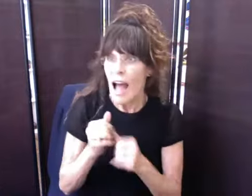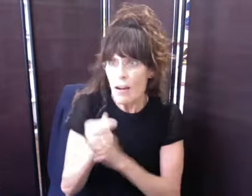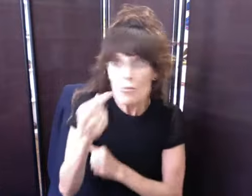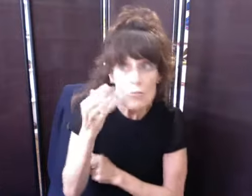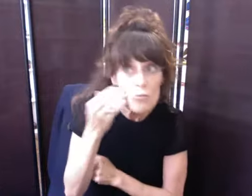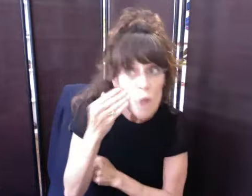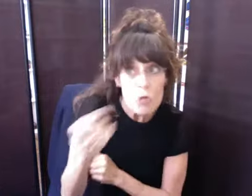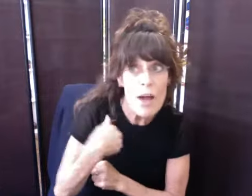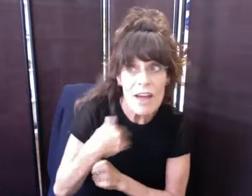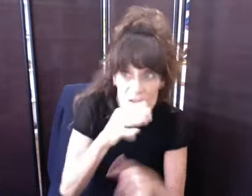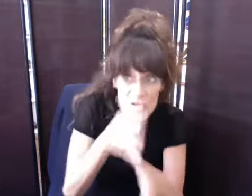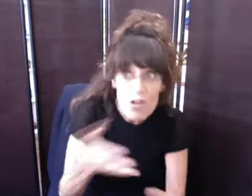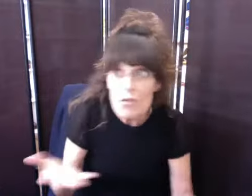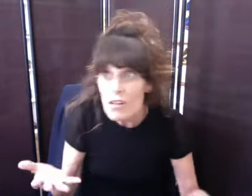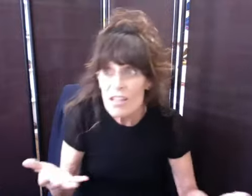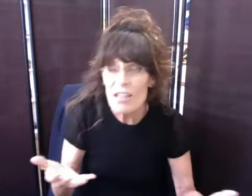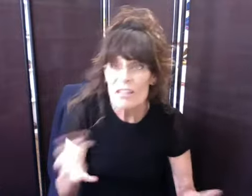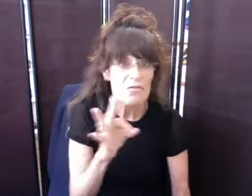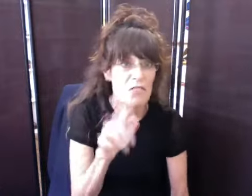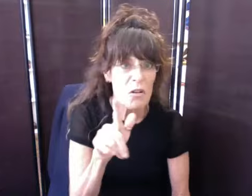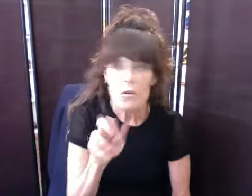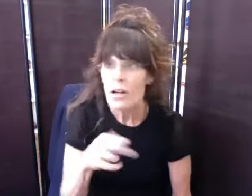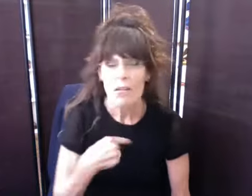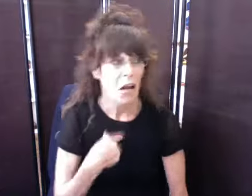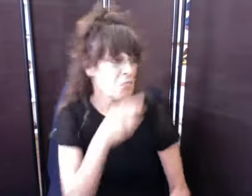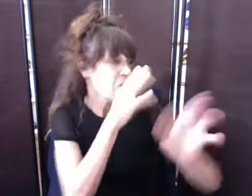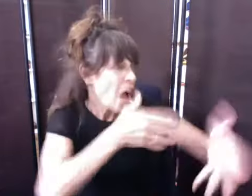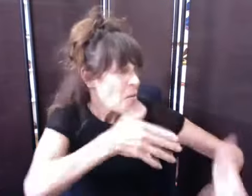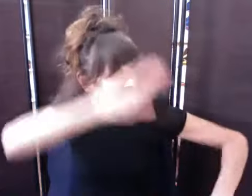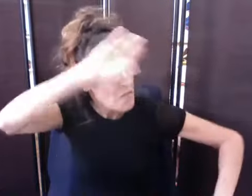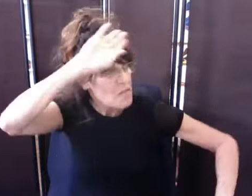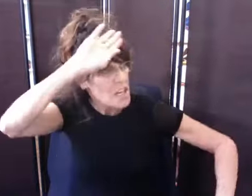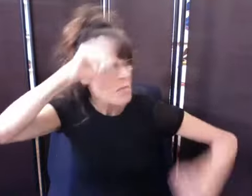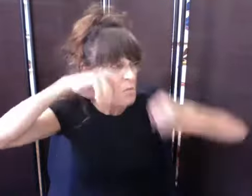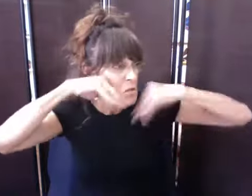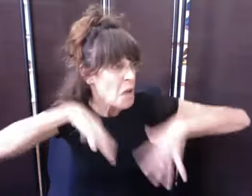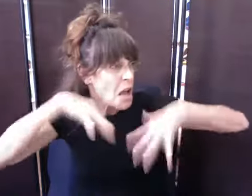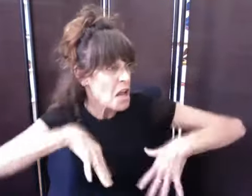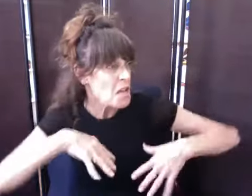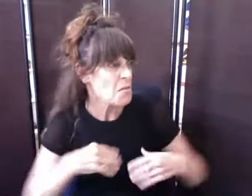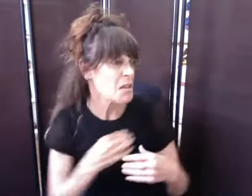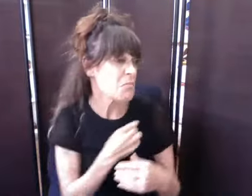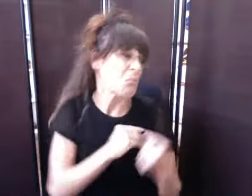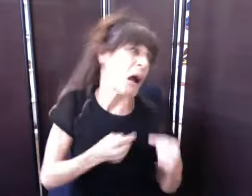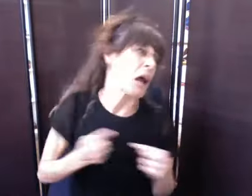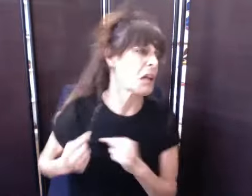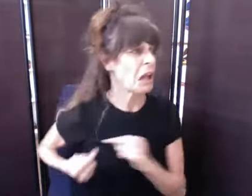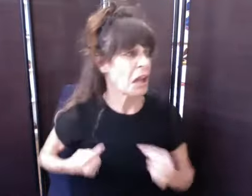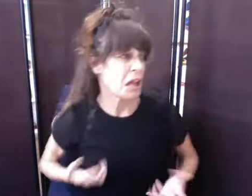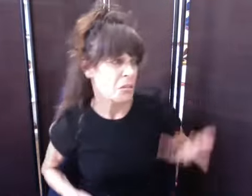well, maybe I'm vomiting, I have a fever, some sweats, maybe some body aches, maybe some dysentery, I don't talk too much